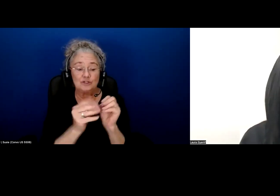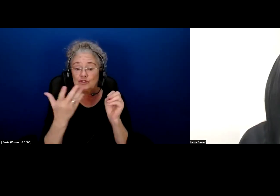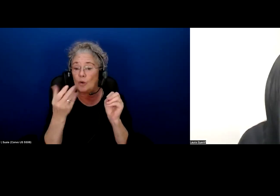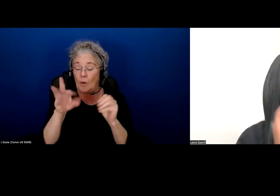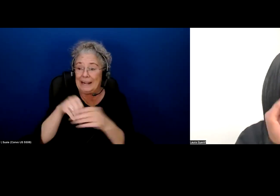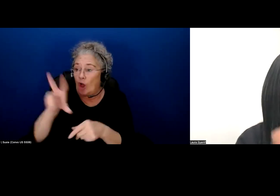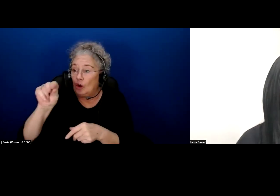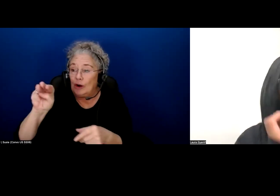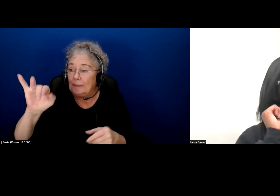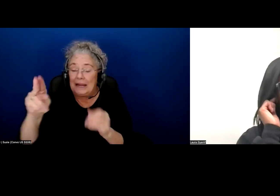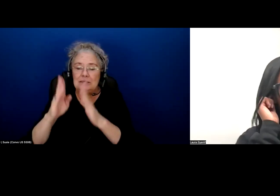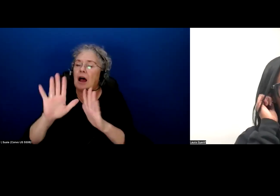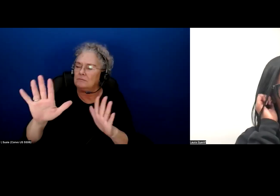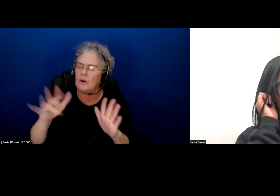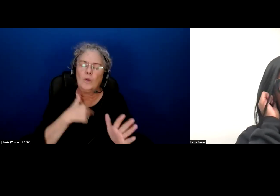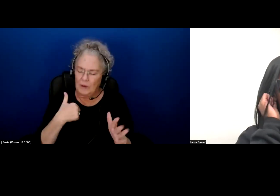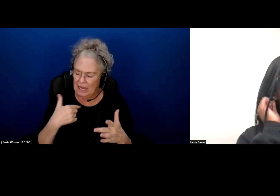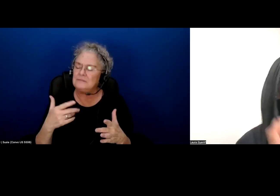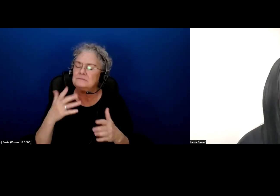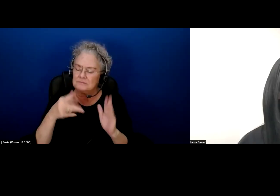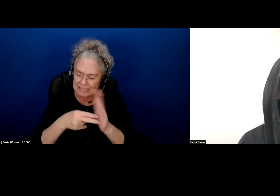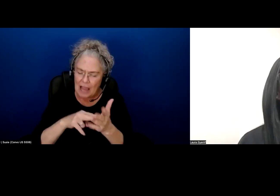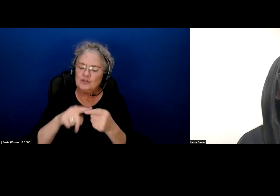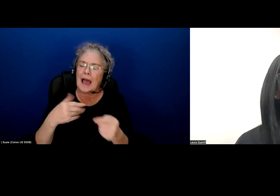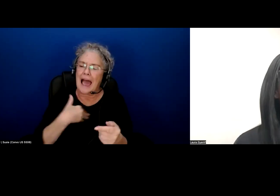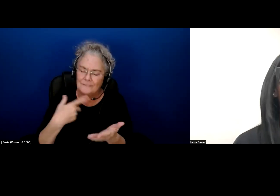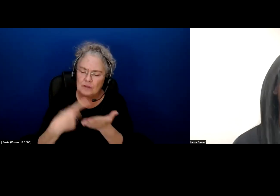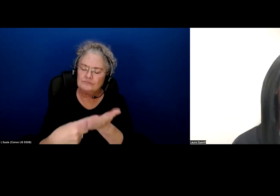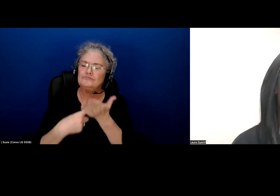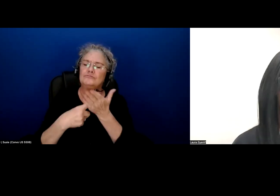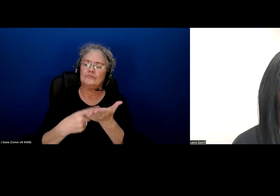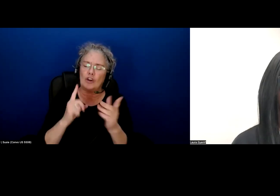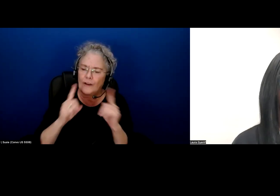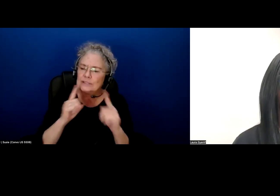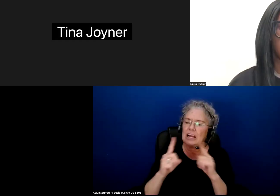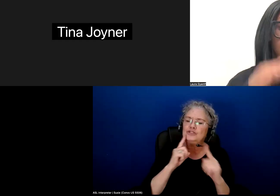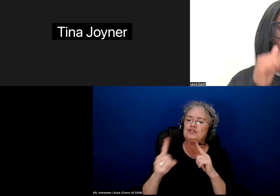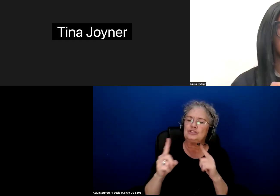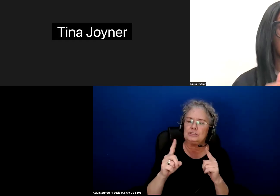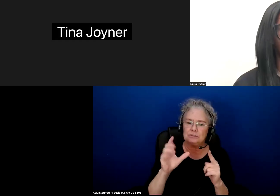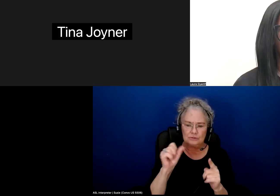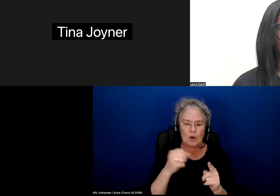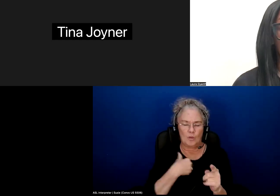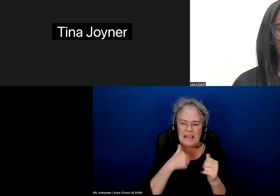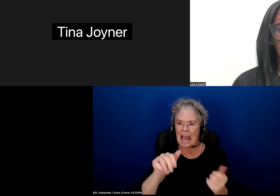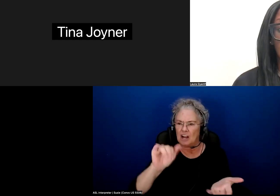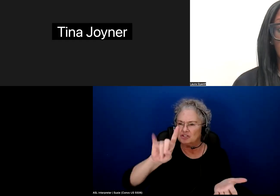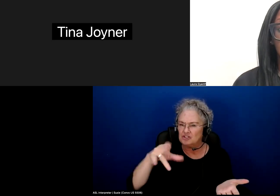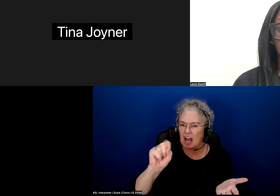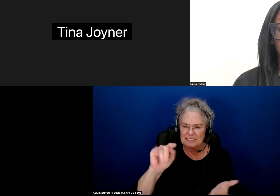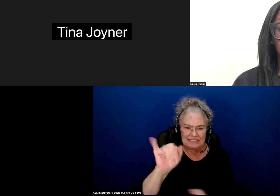30 minutes. We intend to, take some time to have these conversations, and so we can adjust that if needed.